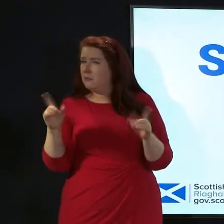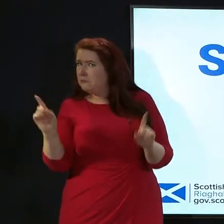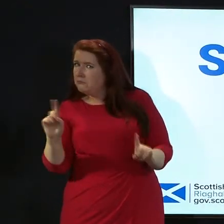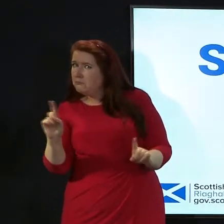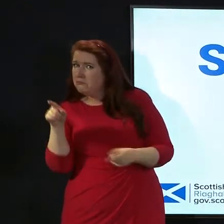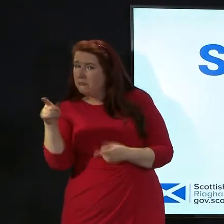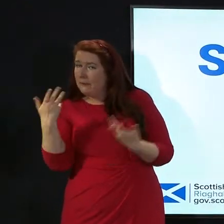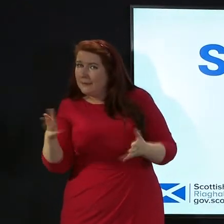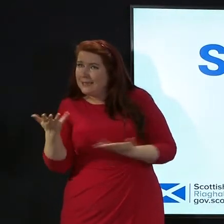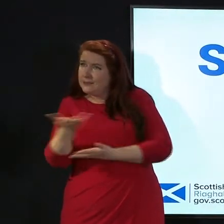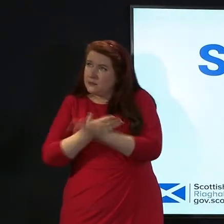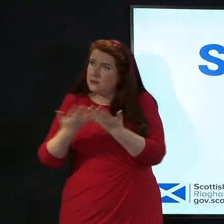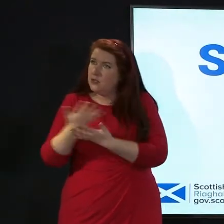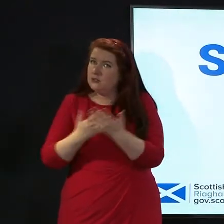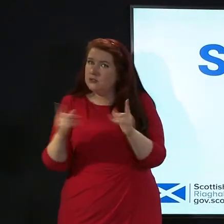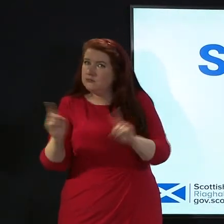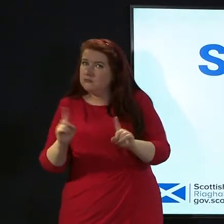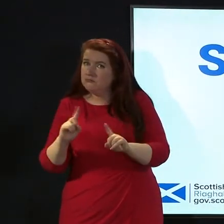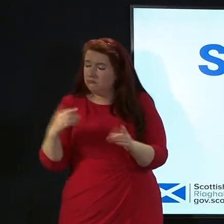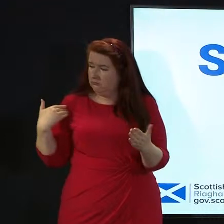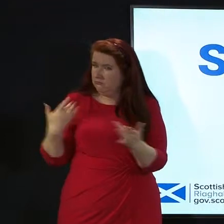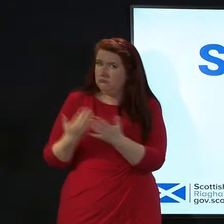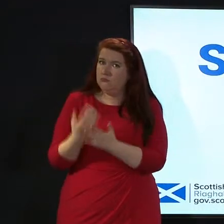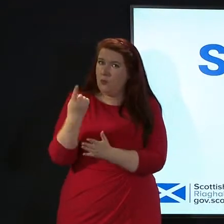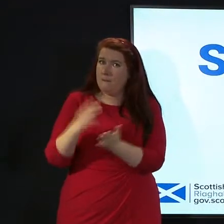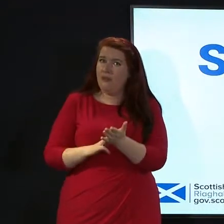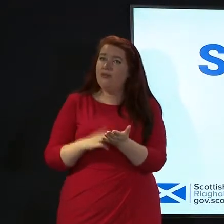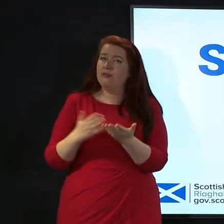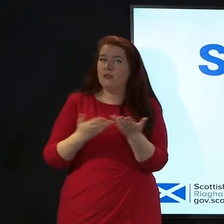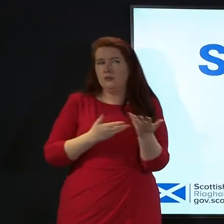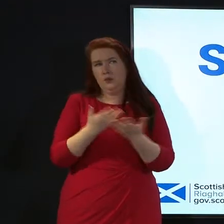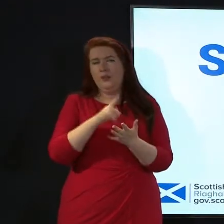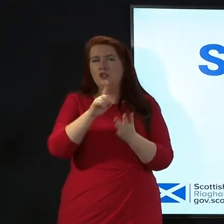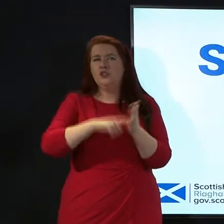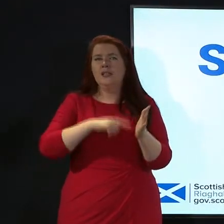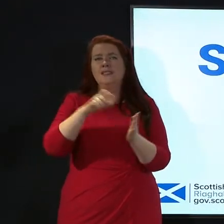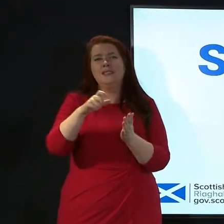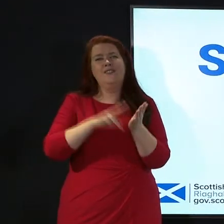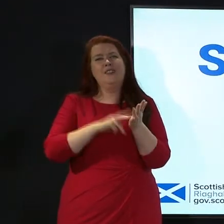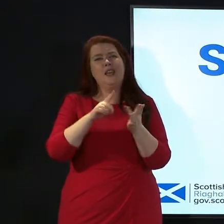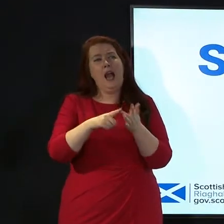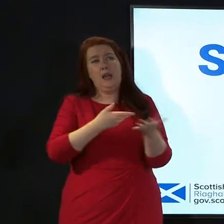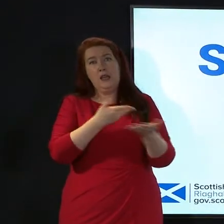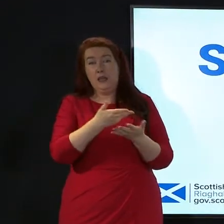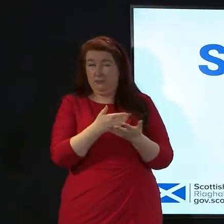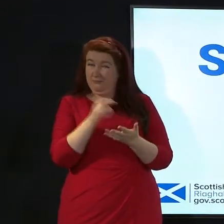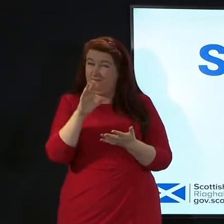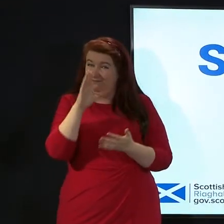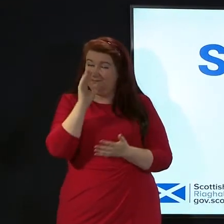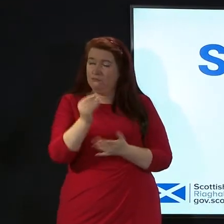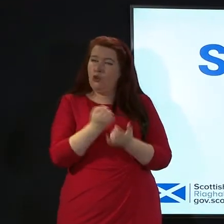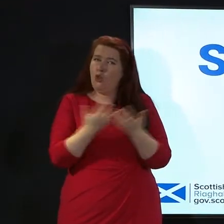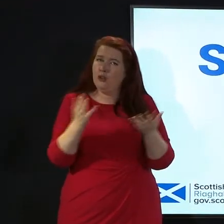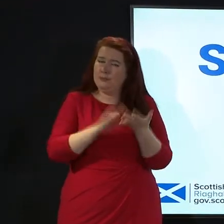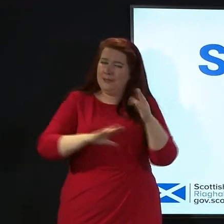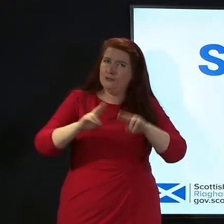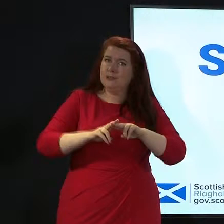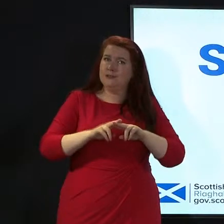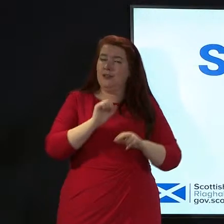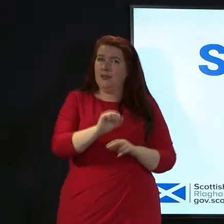discussions have taken place since then with the JCVI? Because there are a lot of parents, particularly with children